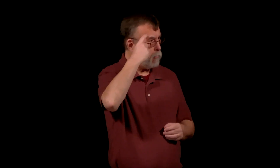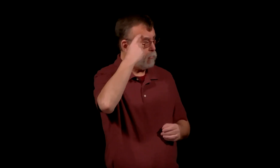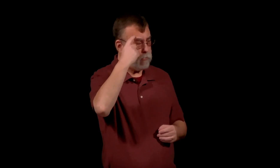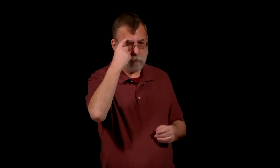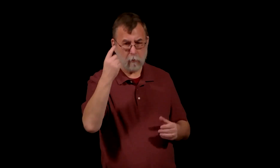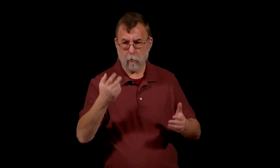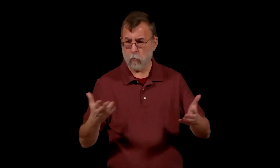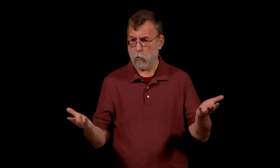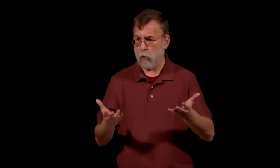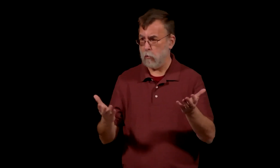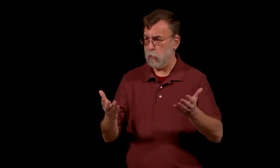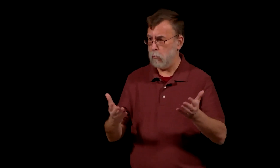Now keep in your mind,